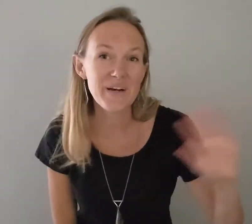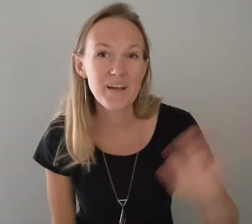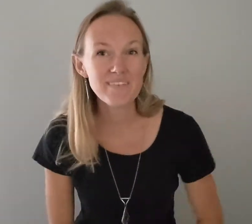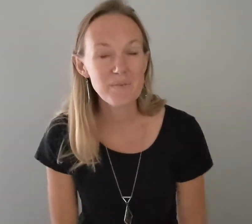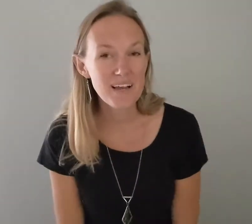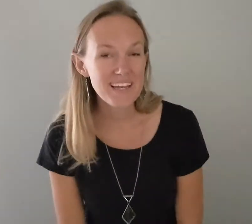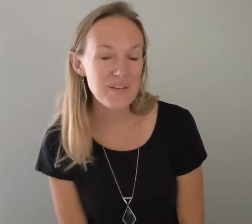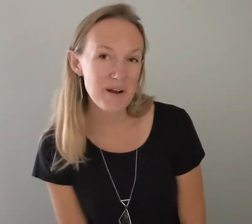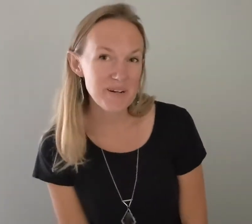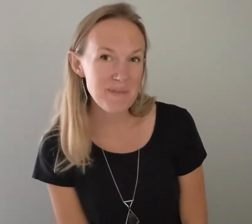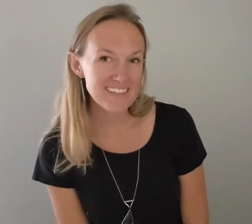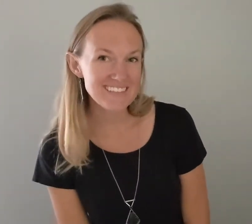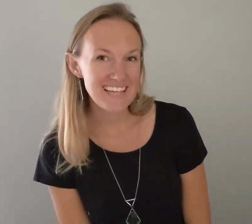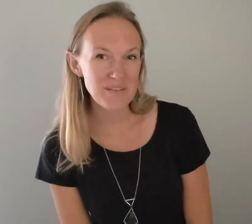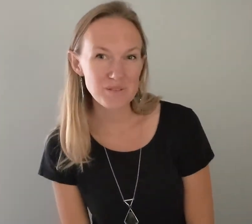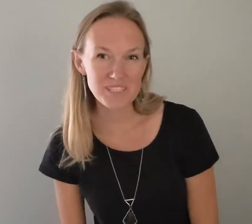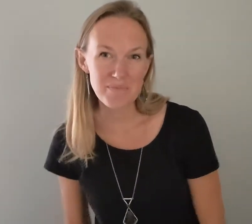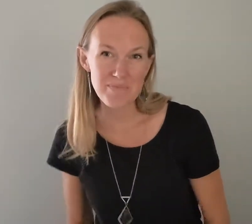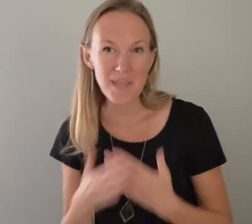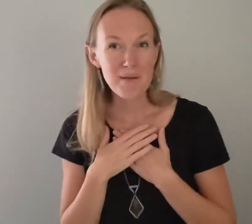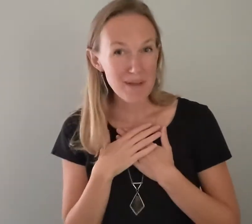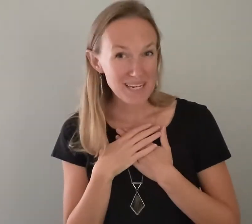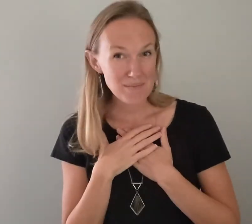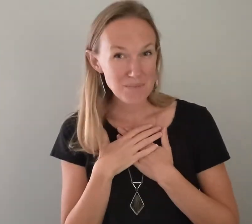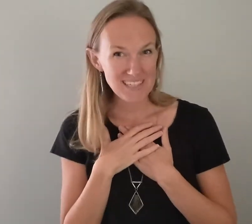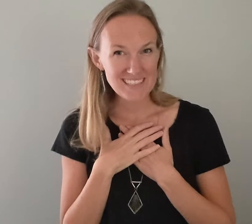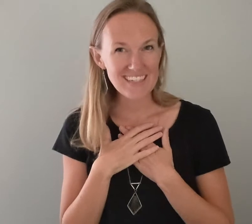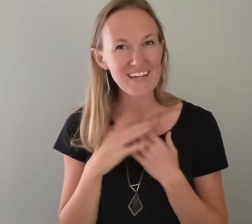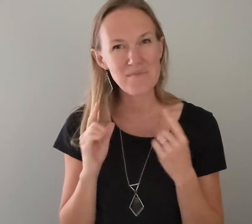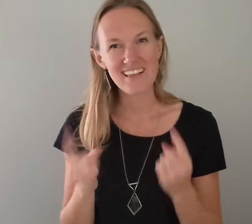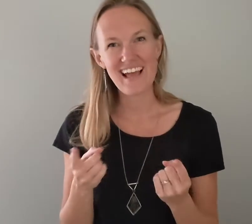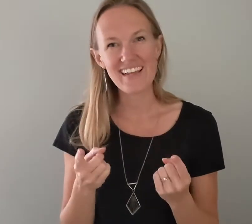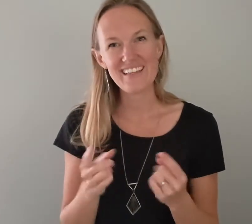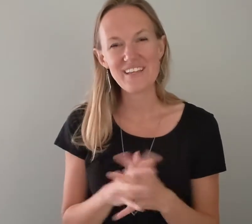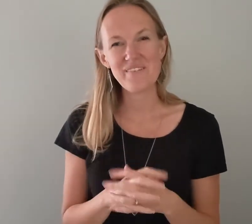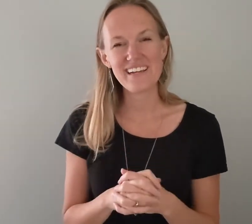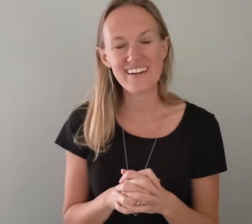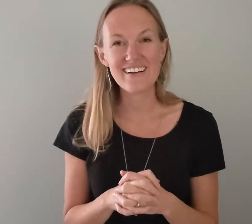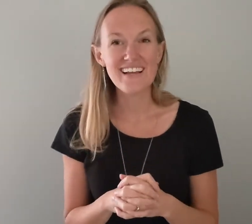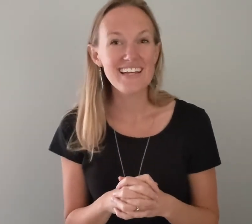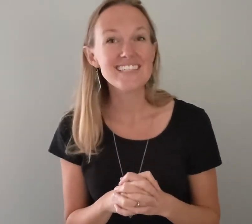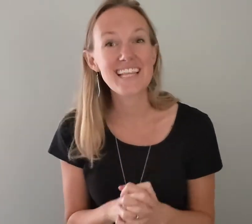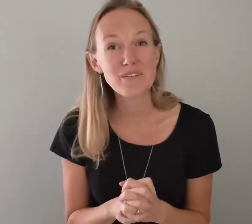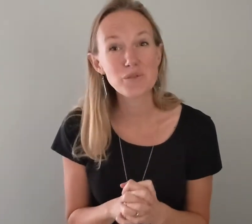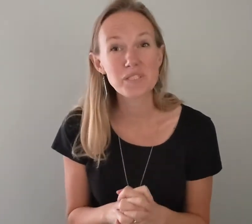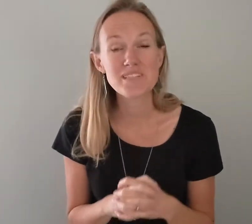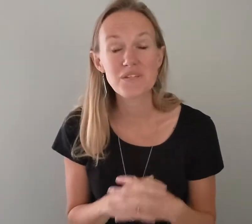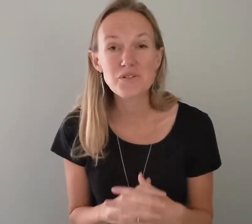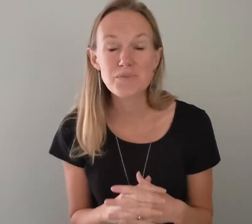Hello everyone, and welcome back to Sign Language Worship. My name is Mandy and I'm glad that you are here. Sign Language Worship is a YouTube